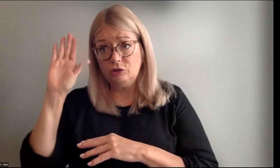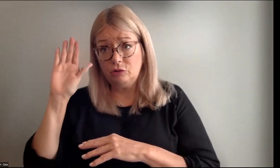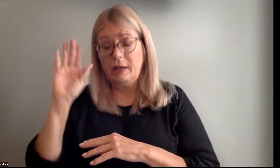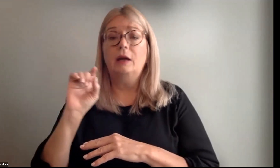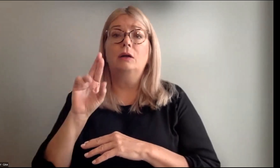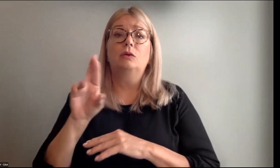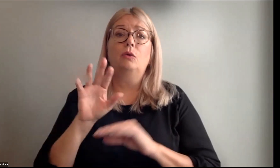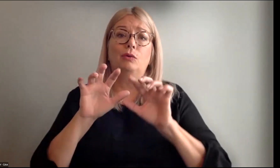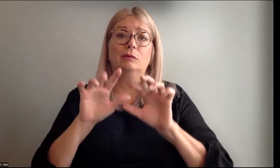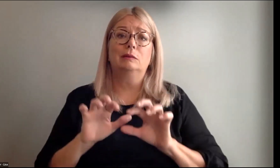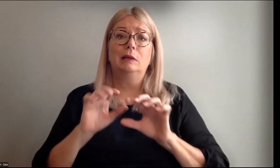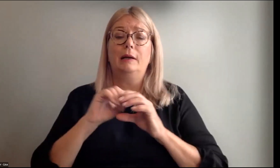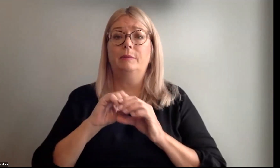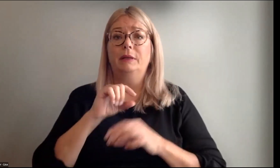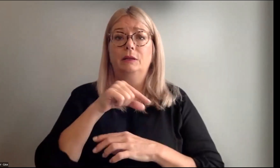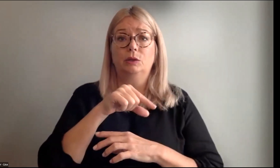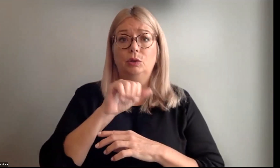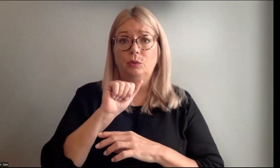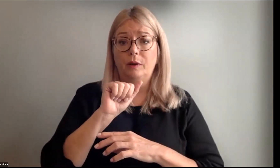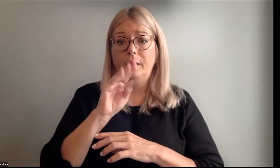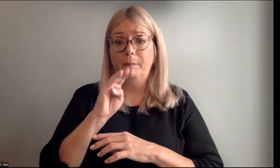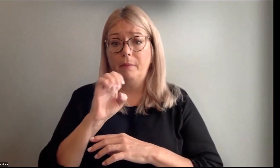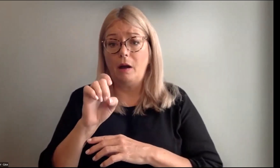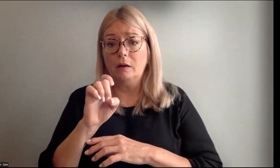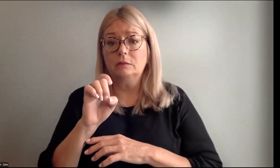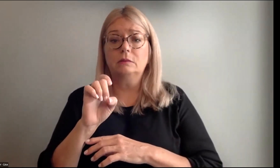it in the Q&A box if you prefer.